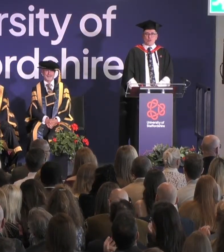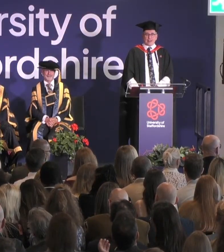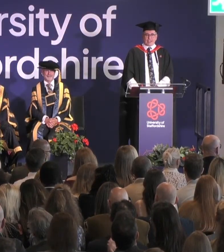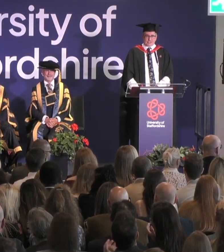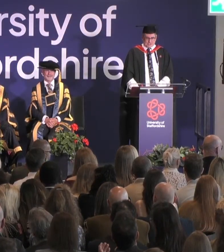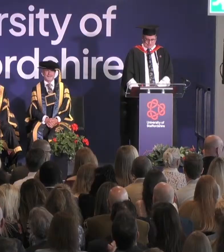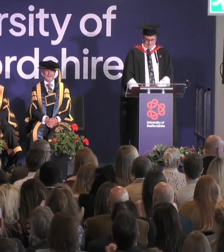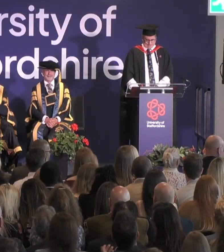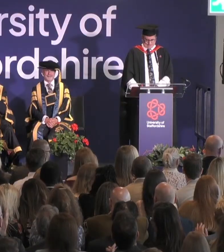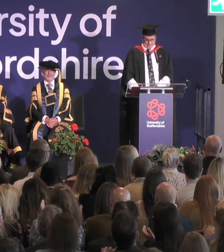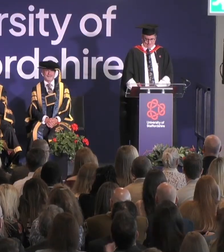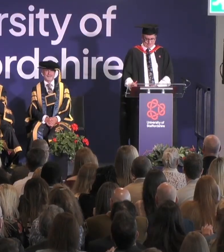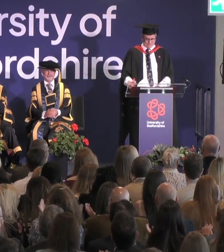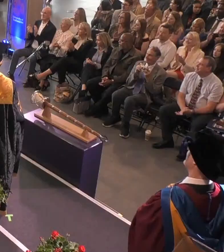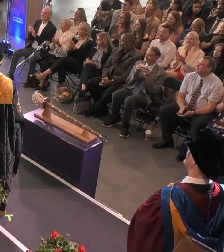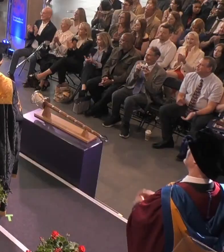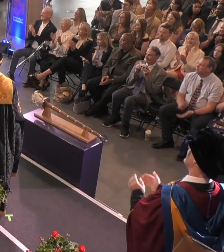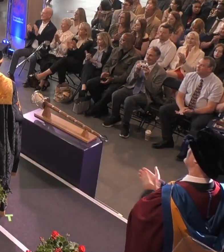Simone Runnett.